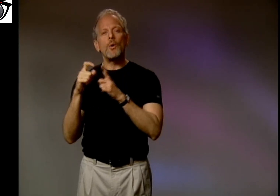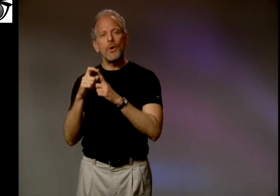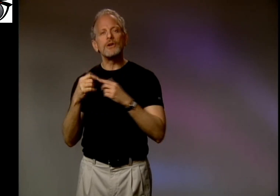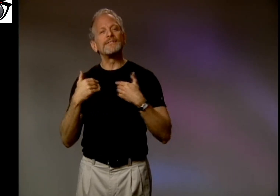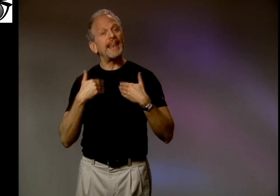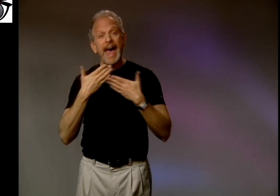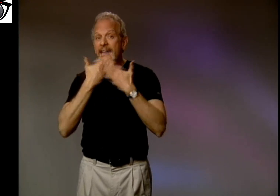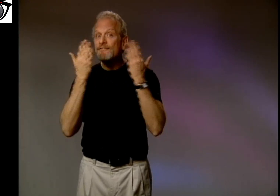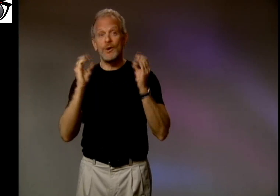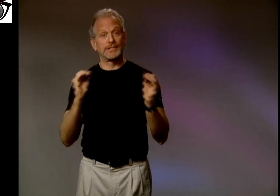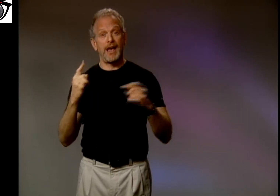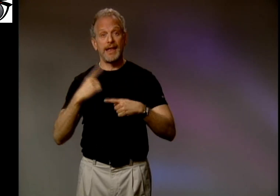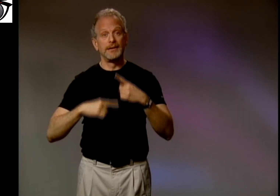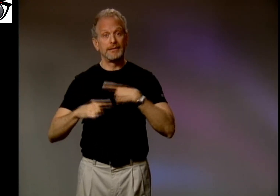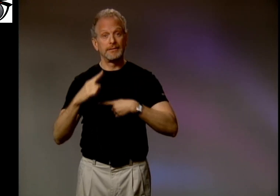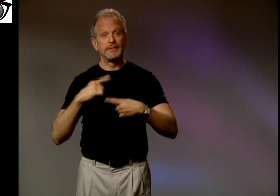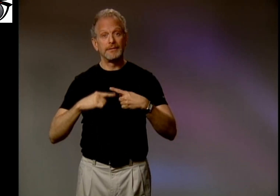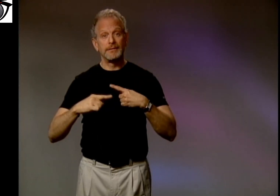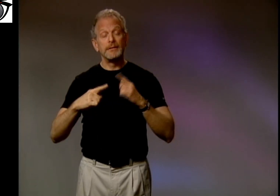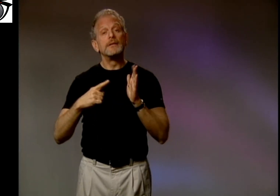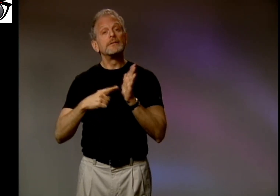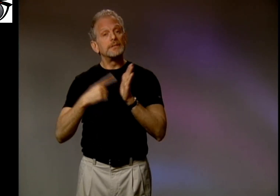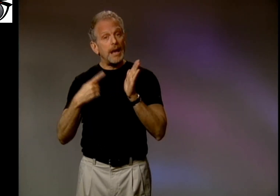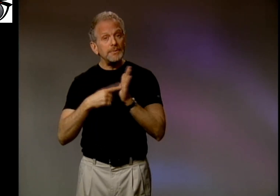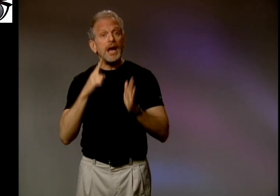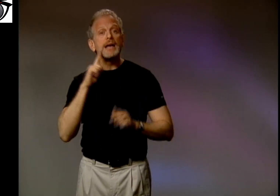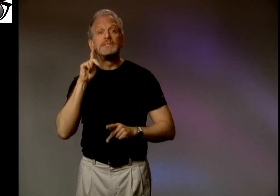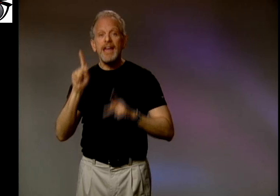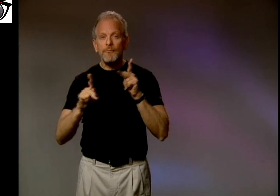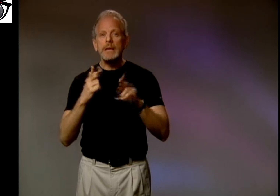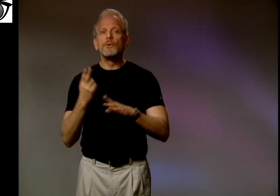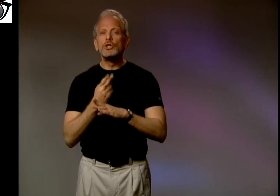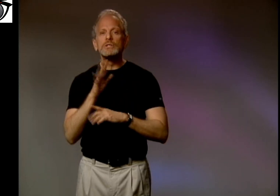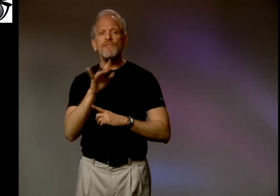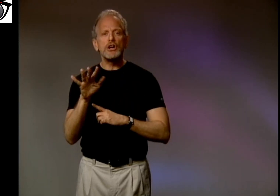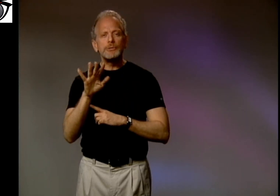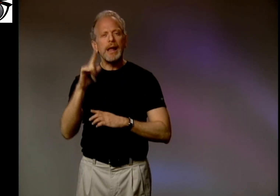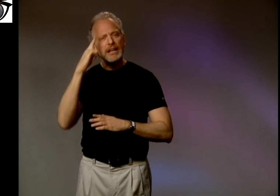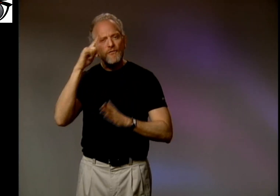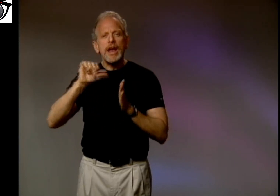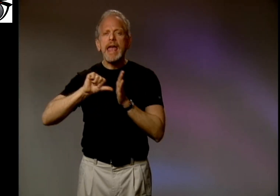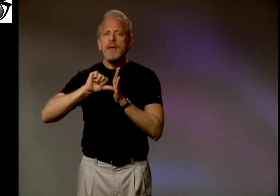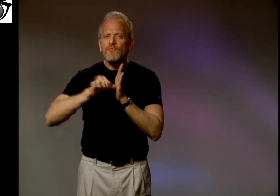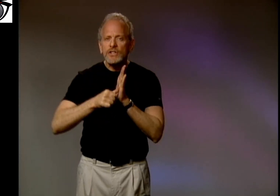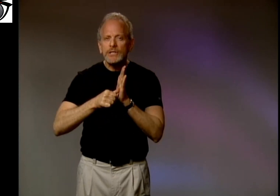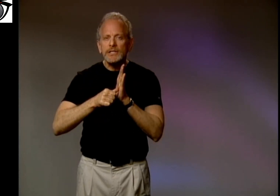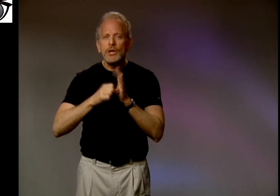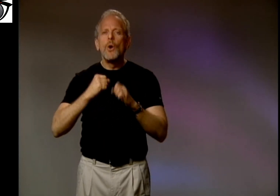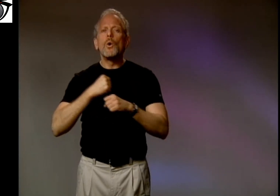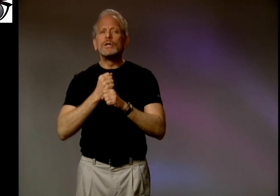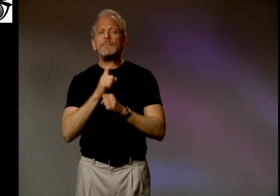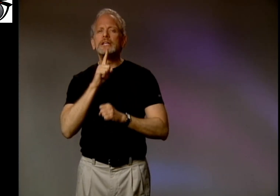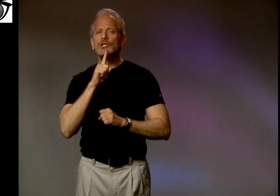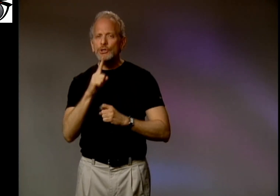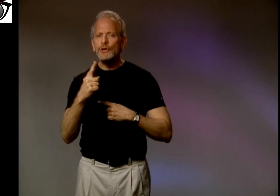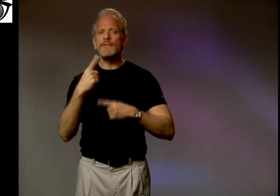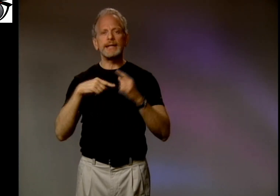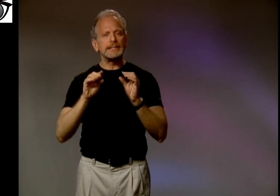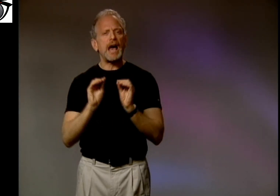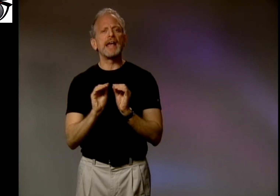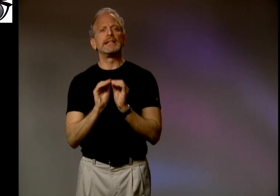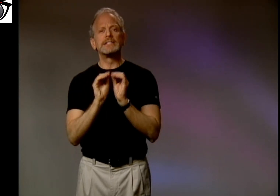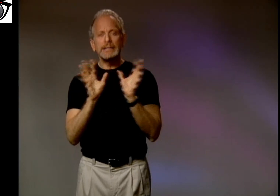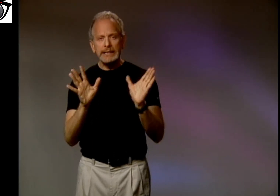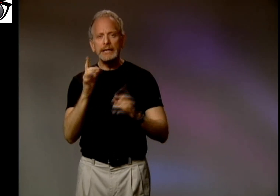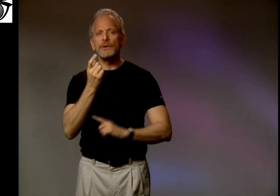and to spell words that have no sign. Sometimes deaf people use fingerspelling for emphasis or to be sure